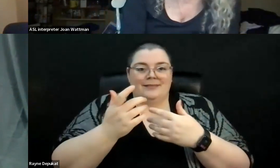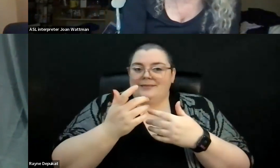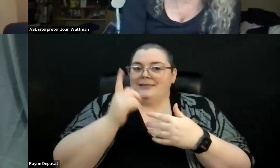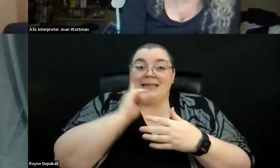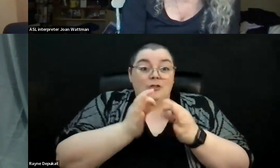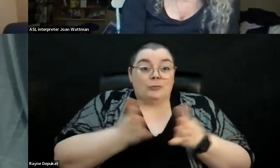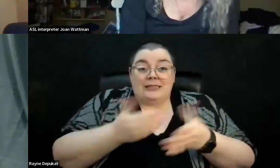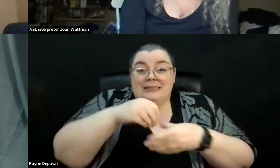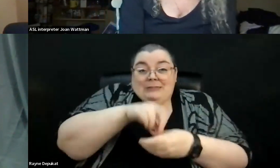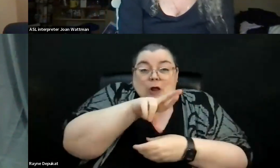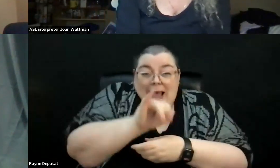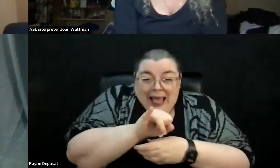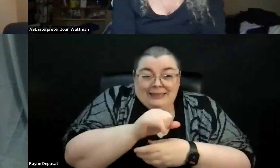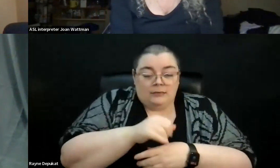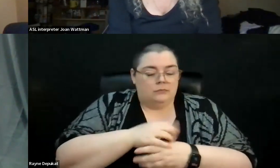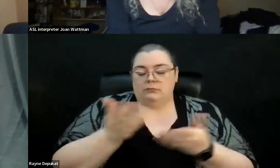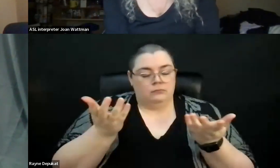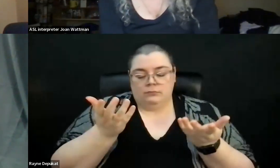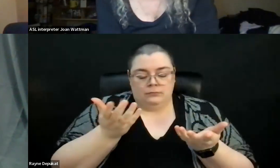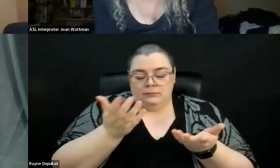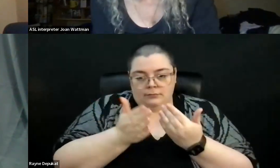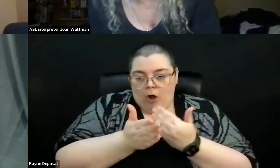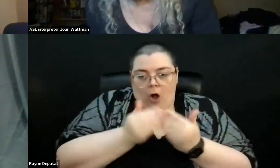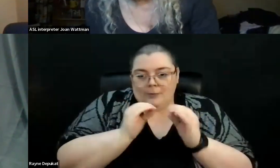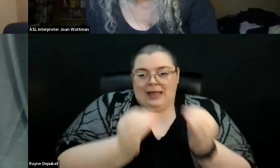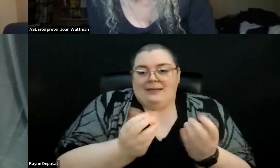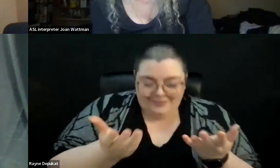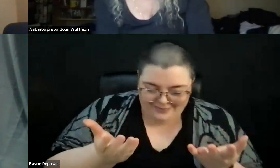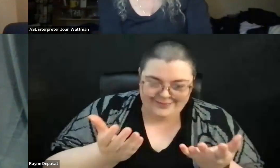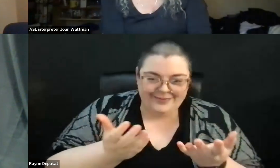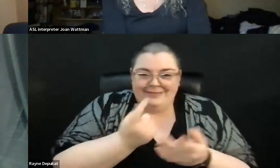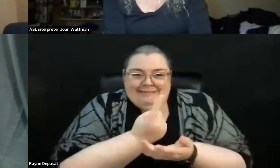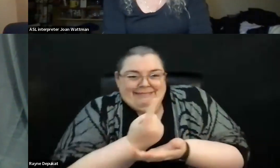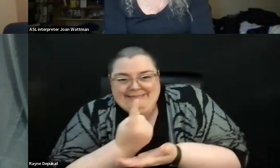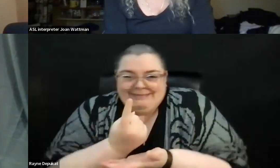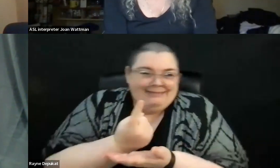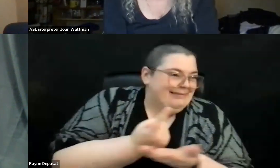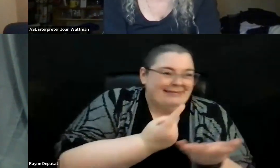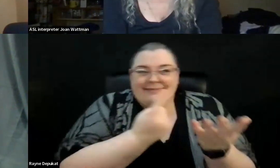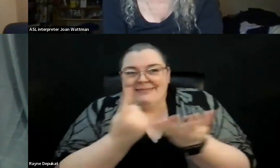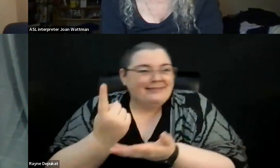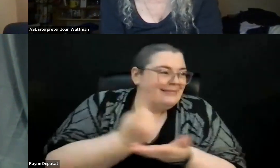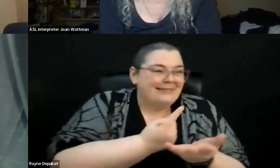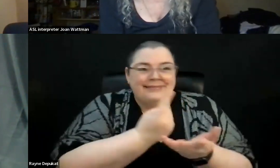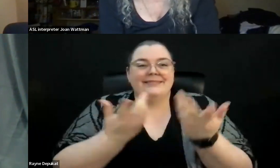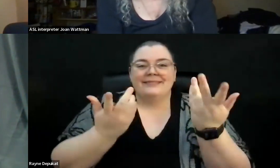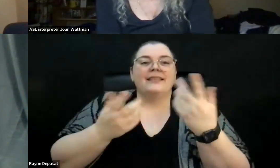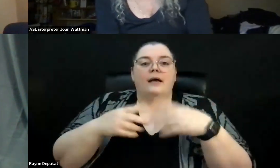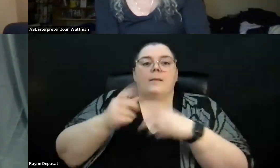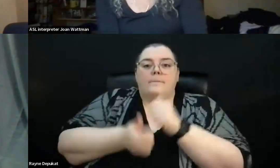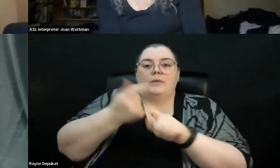both available, that is very difficult. And how many deaf interpreters are in Rhode Island? Almost none. One or